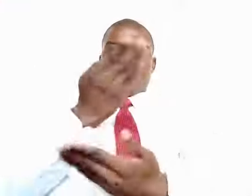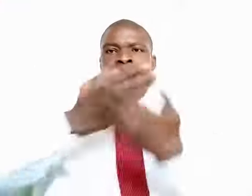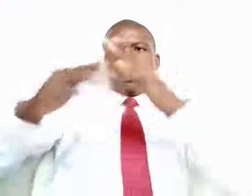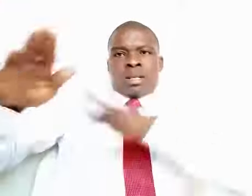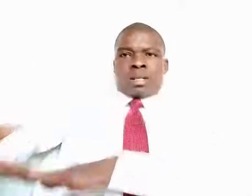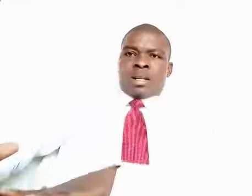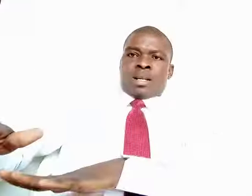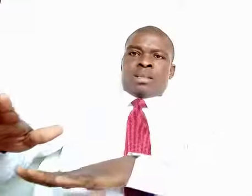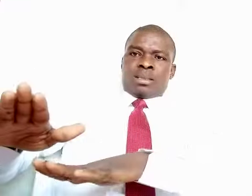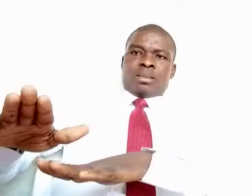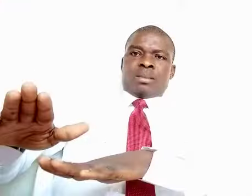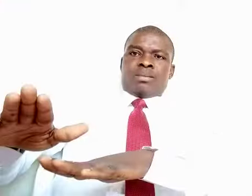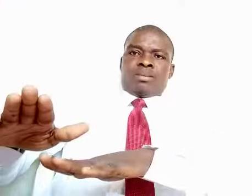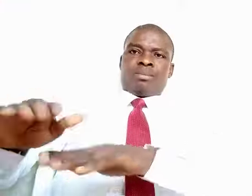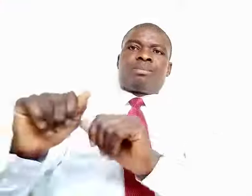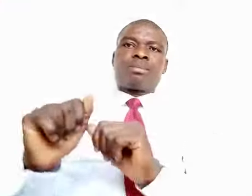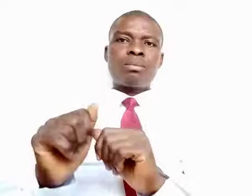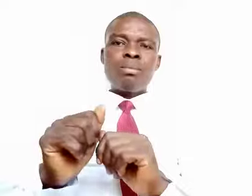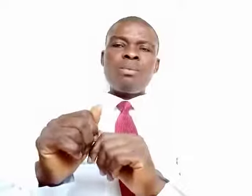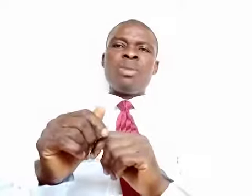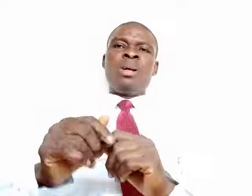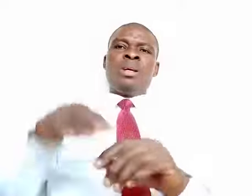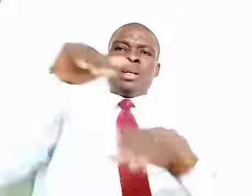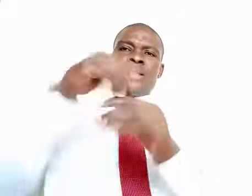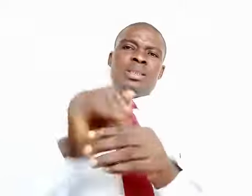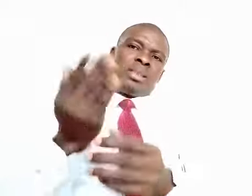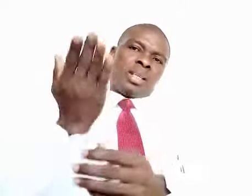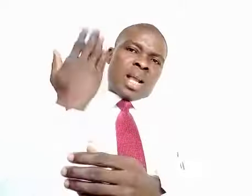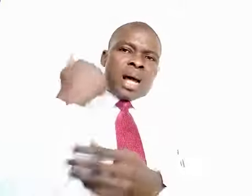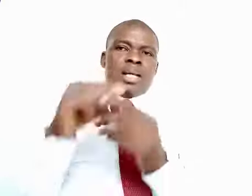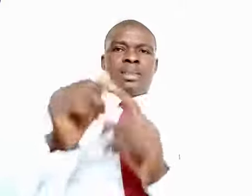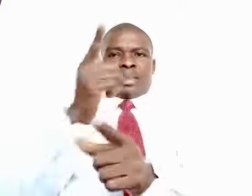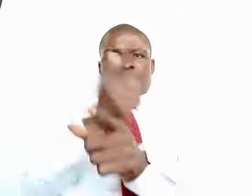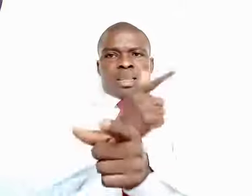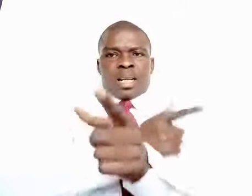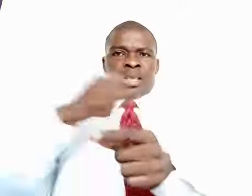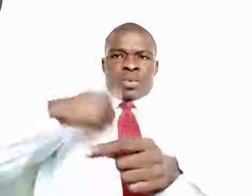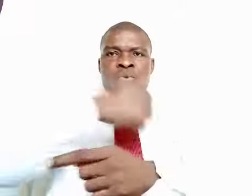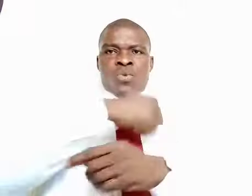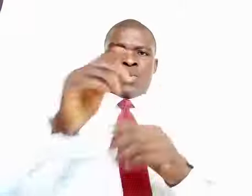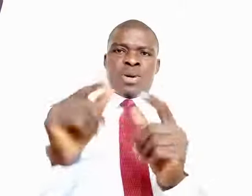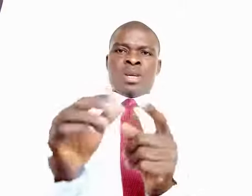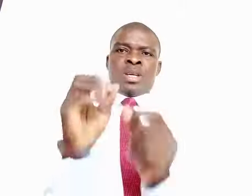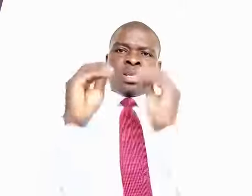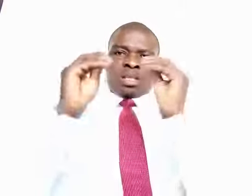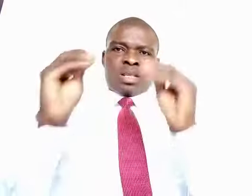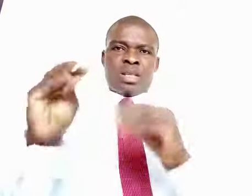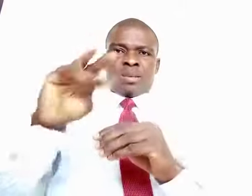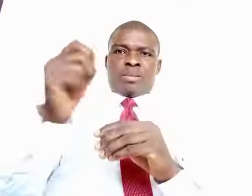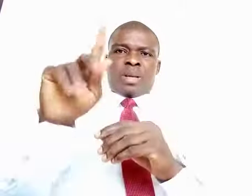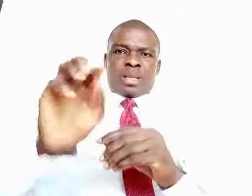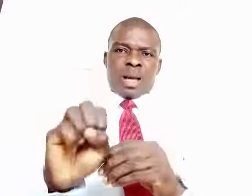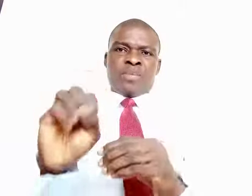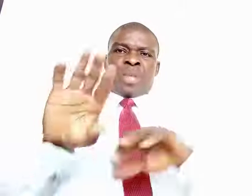Introduction. In the previous class, we discussed matter and how matter is classified into living and